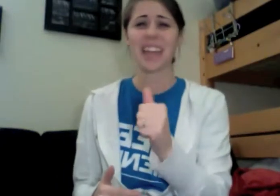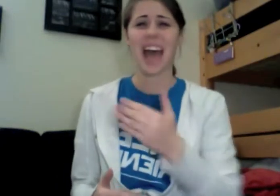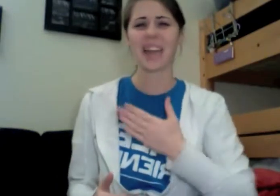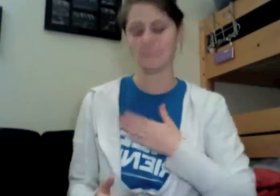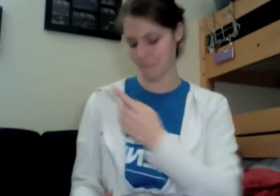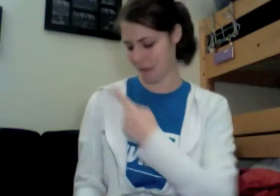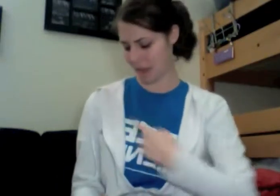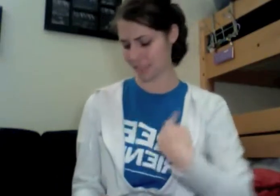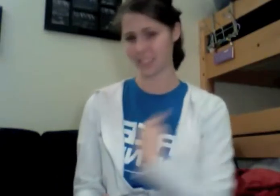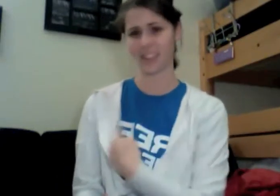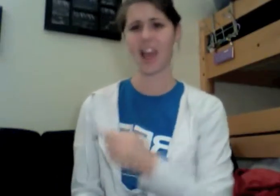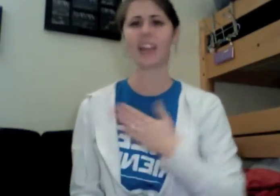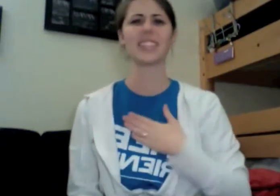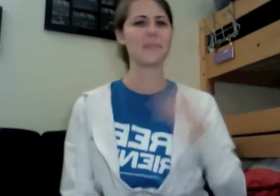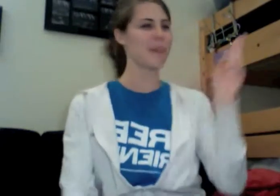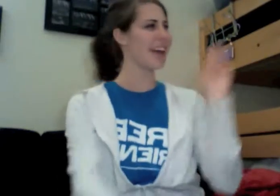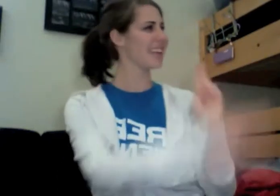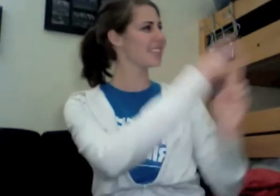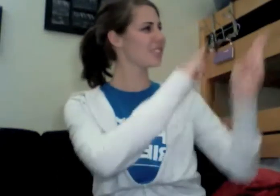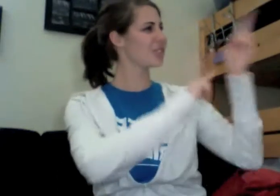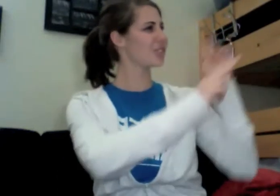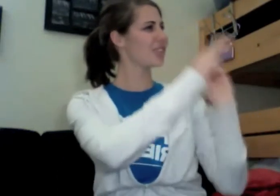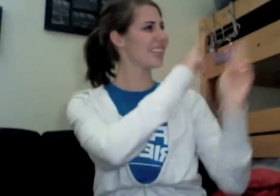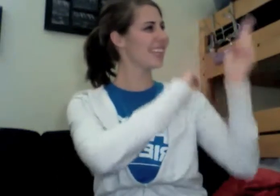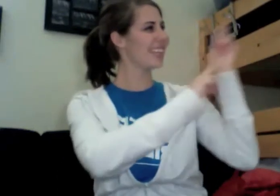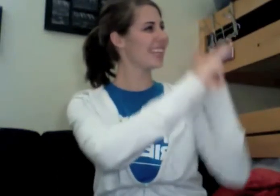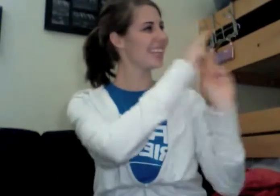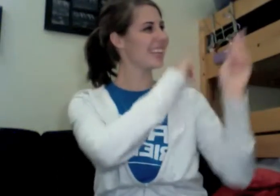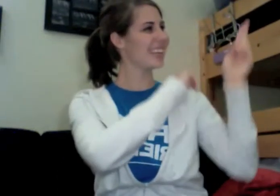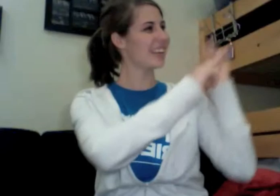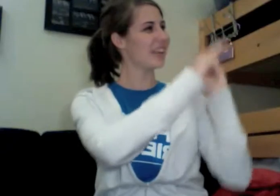not my scars and my history.